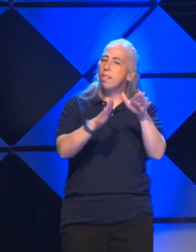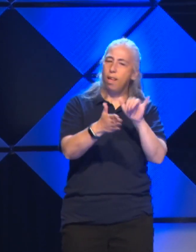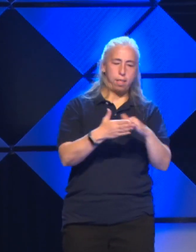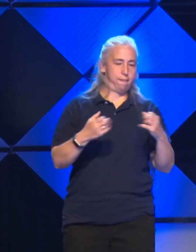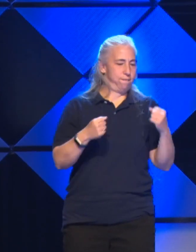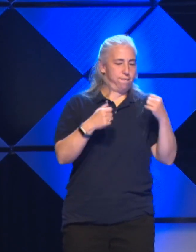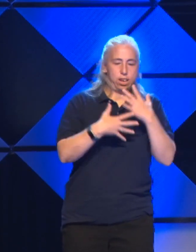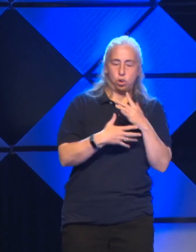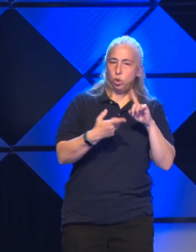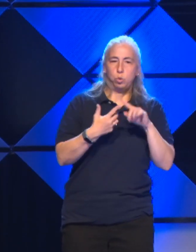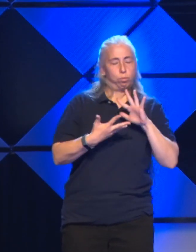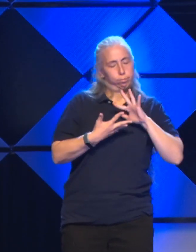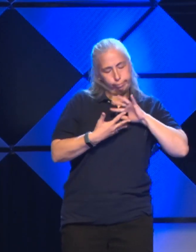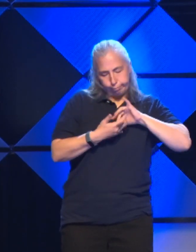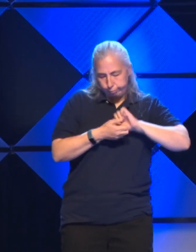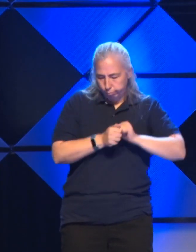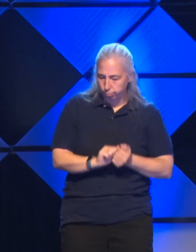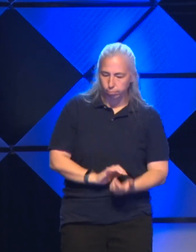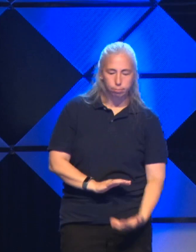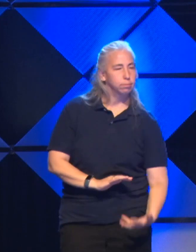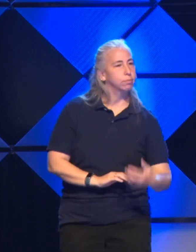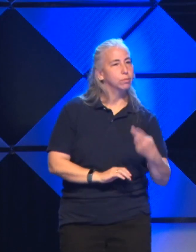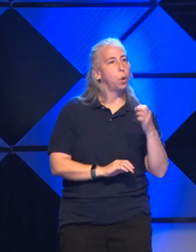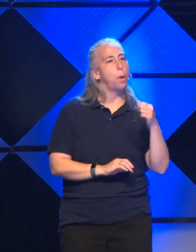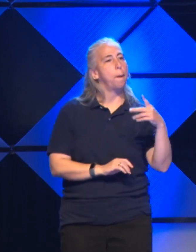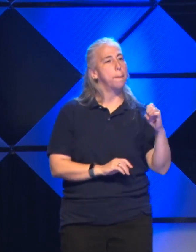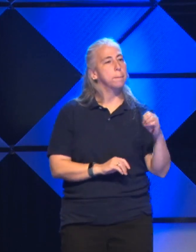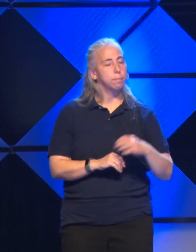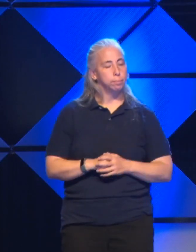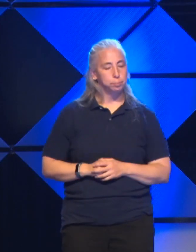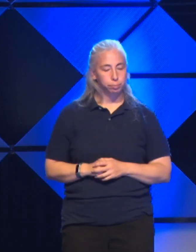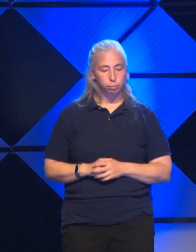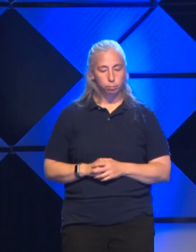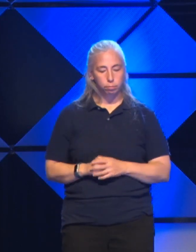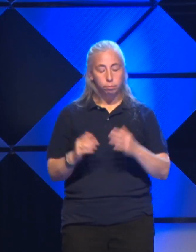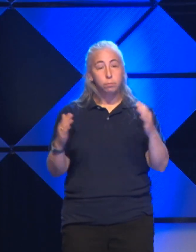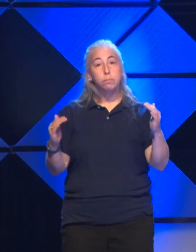us all to have. Another enemy of hope is